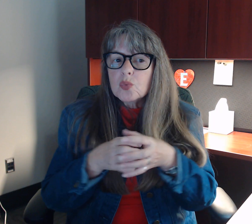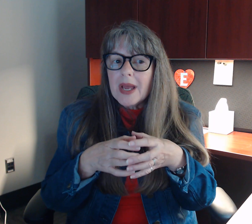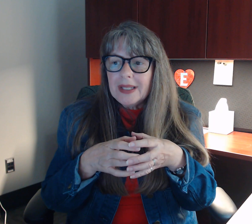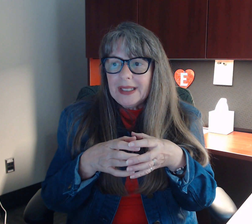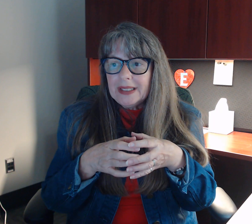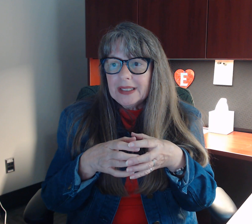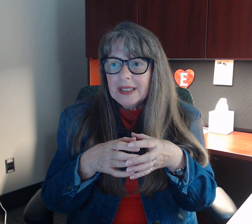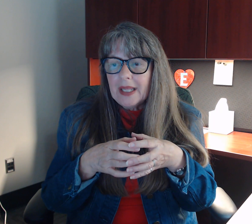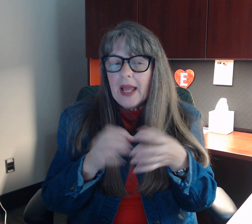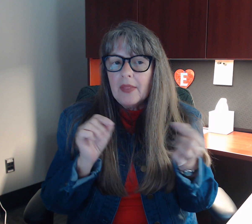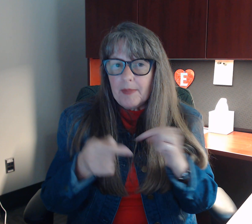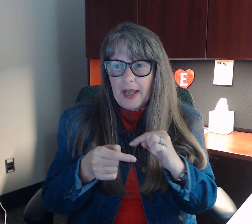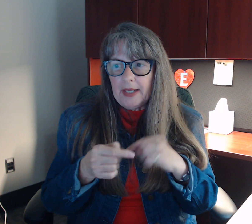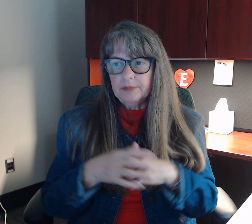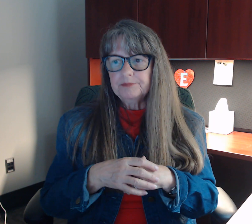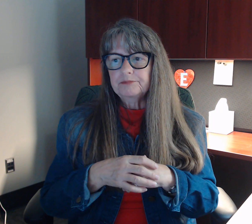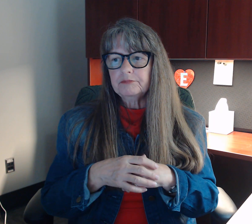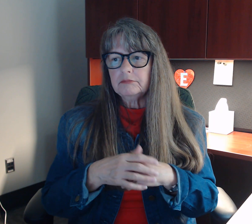swelling and the pain.